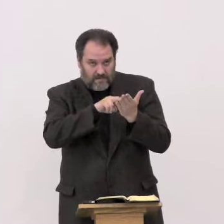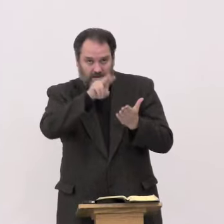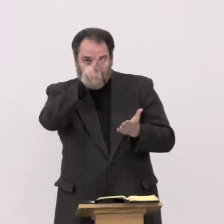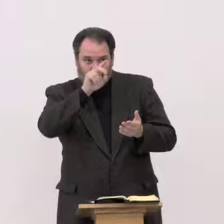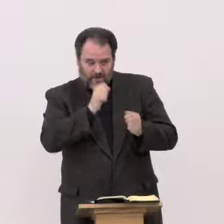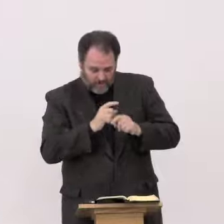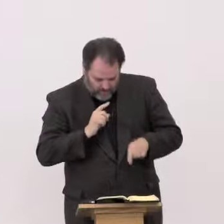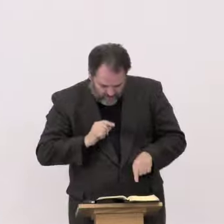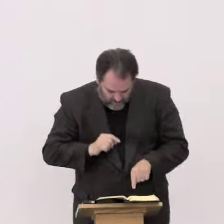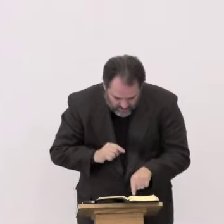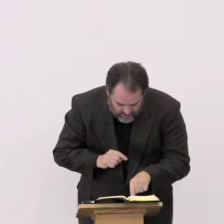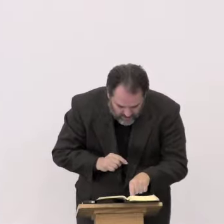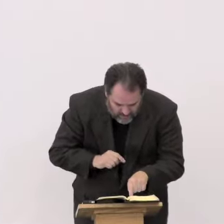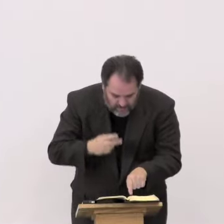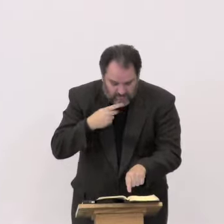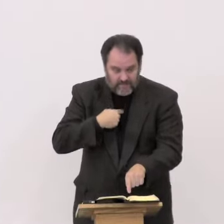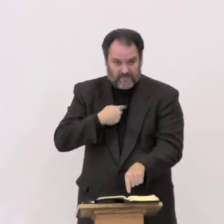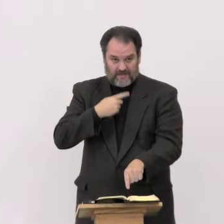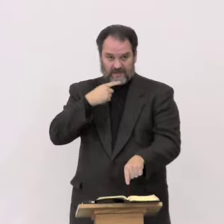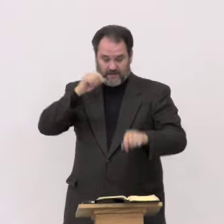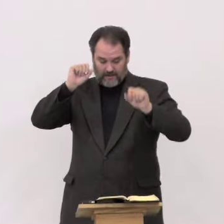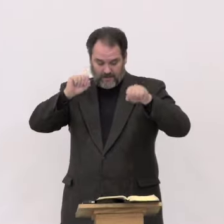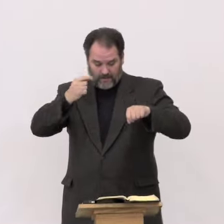him false stuff. Now,